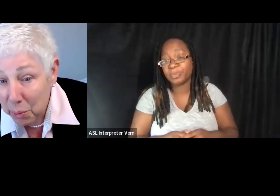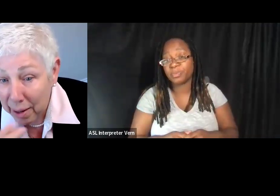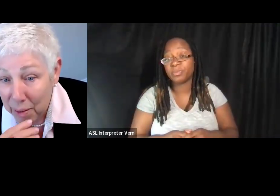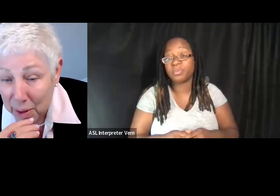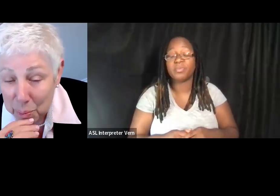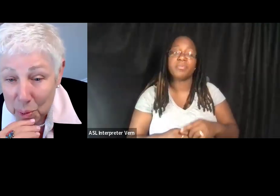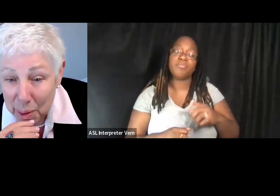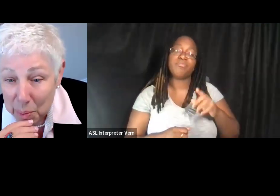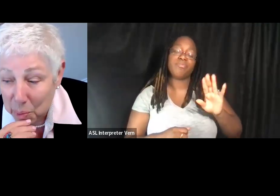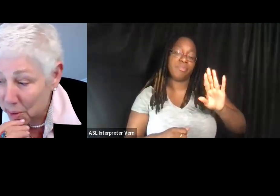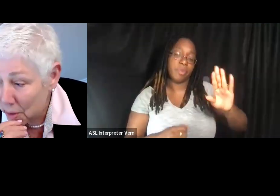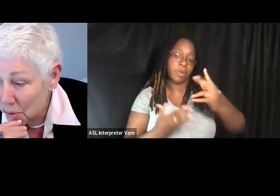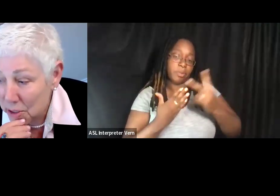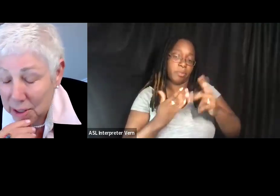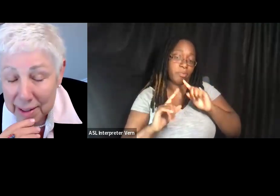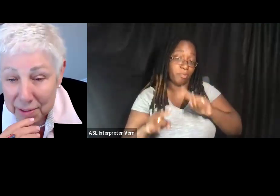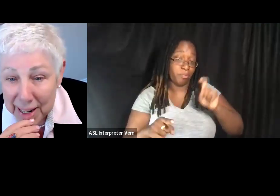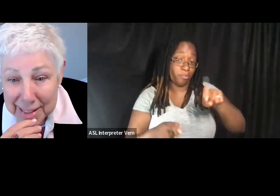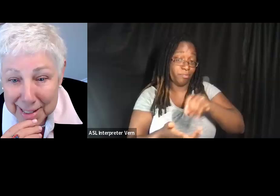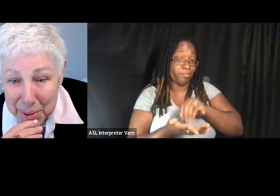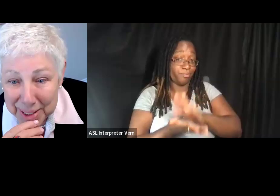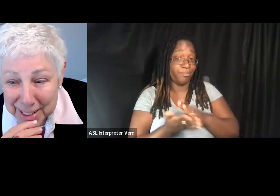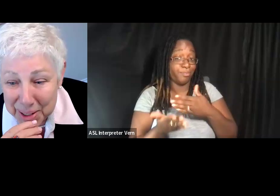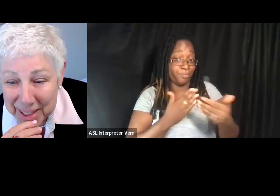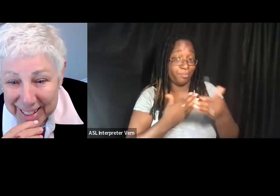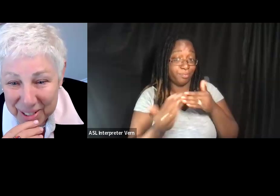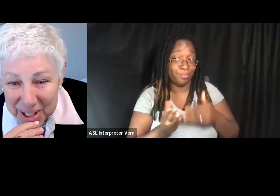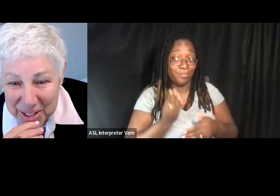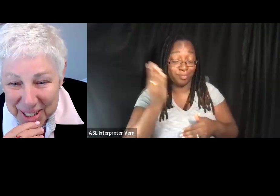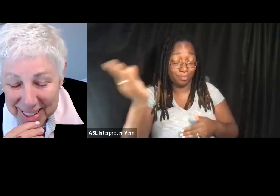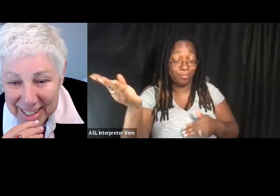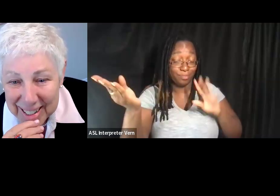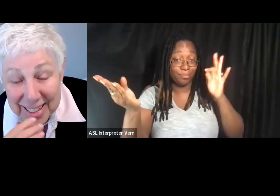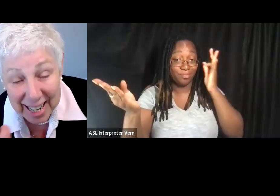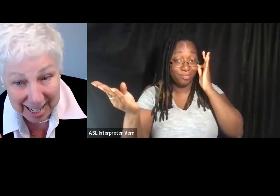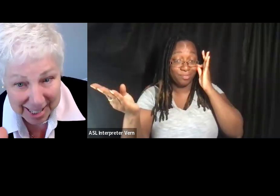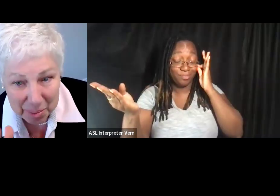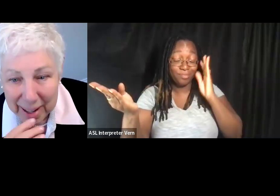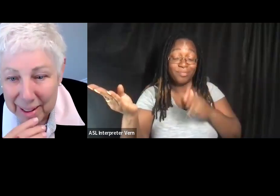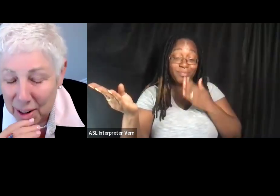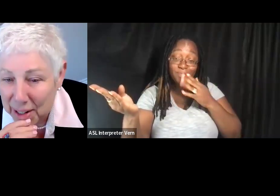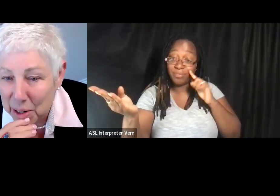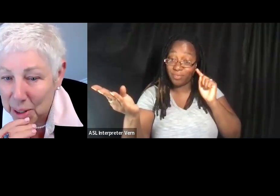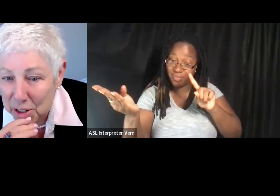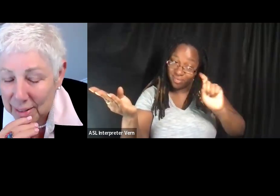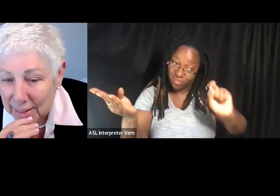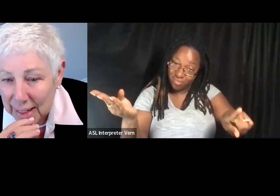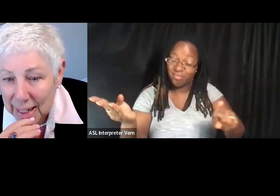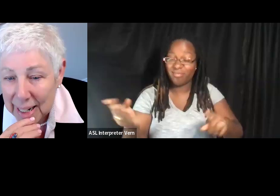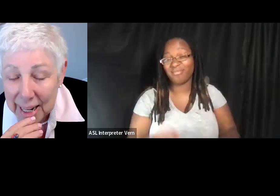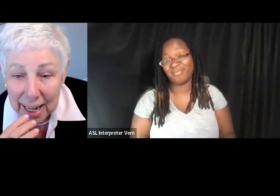that anyway on their program report that goes to the feds. So it's a good thing for you to ask them at their